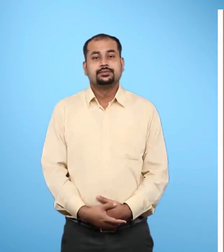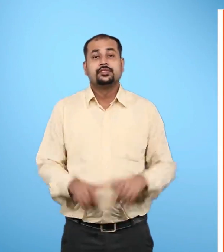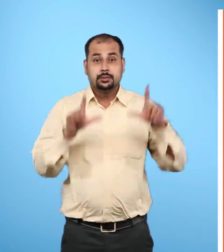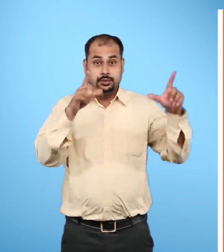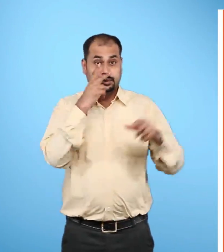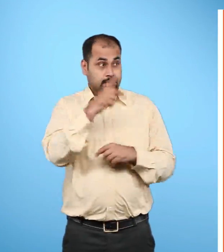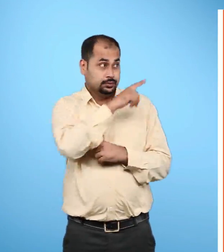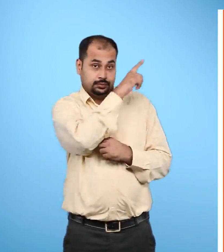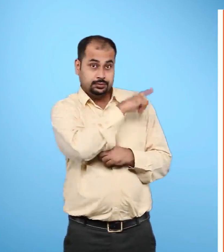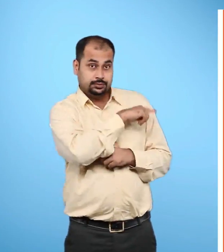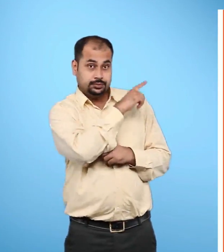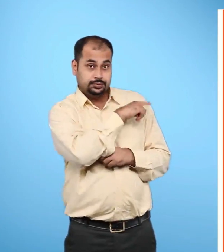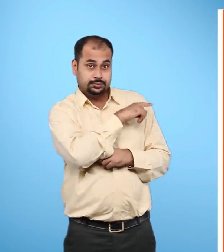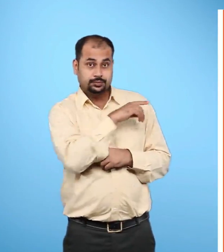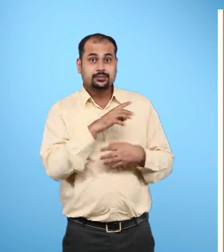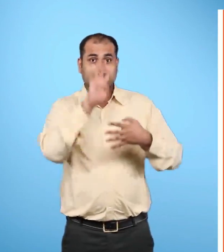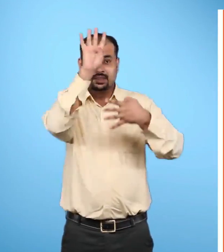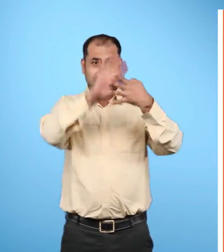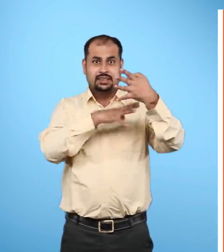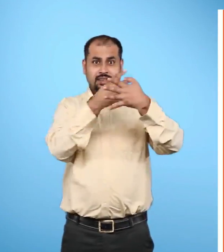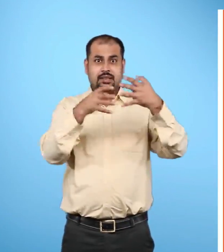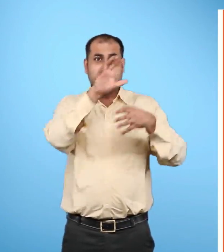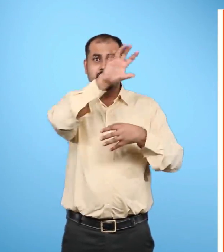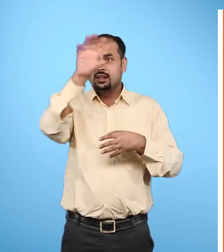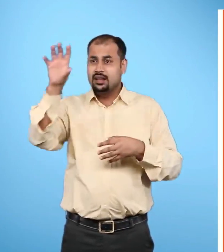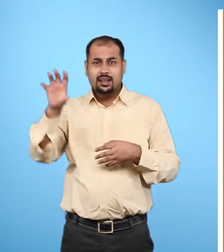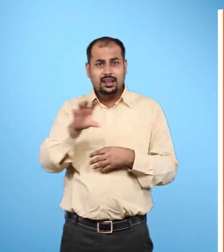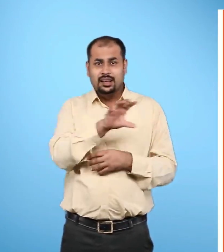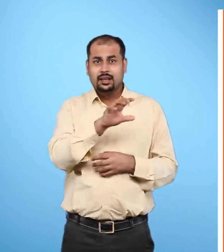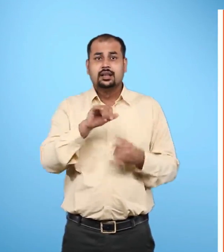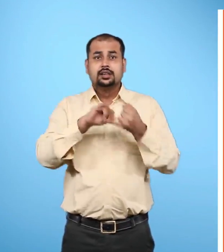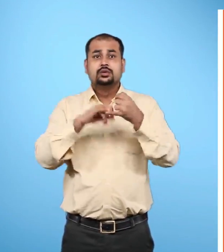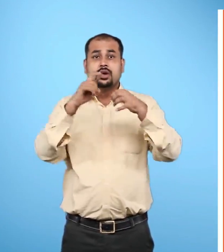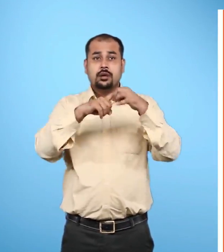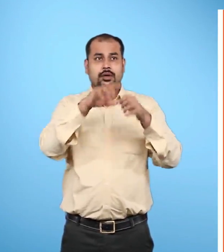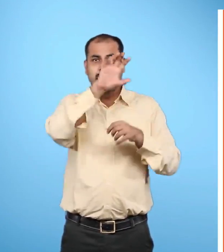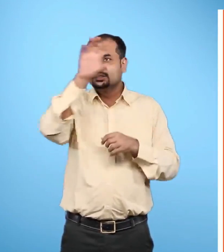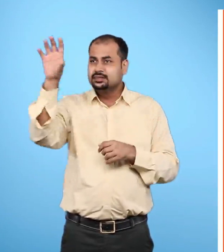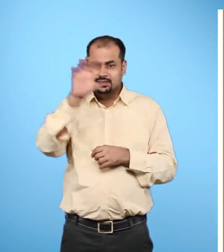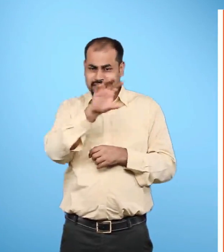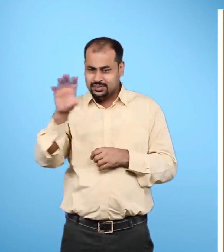Again we see the picture of a huge grid created by many squares.